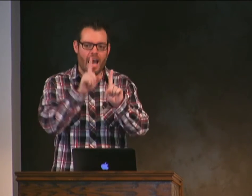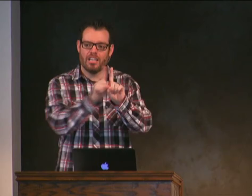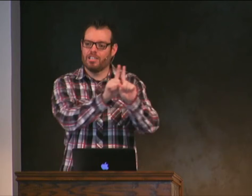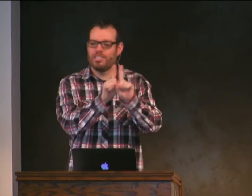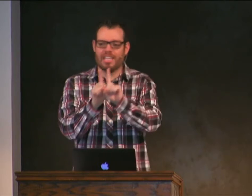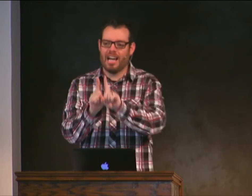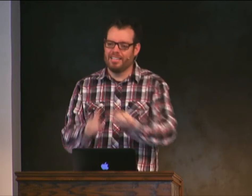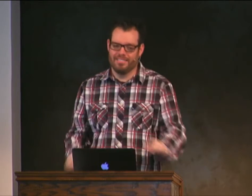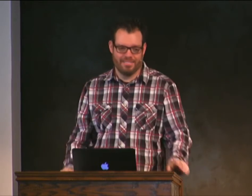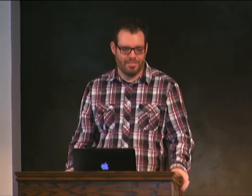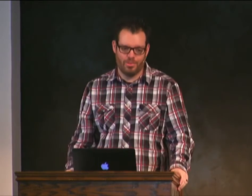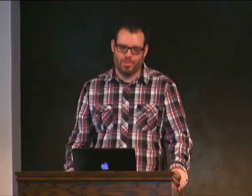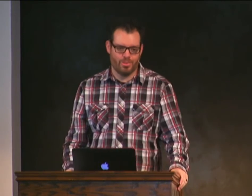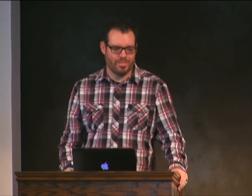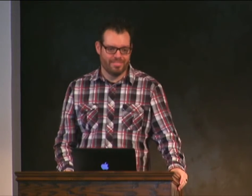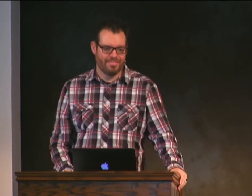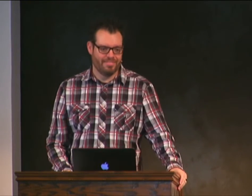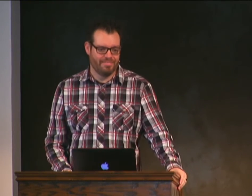With God on their side,